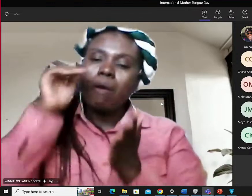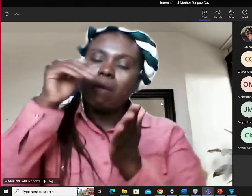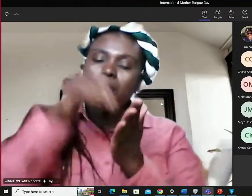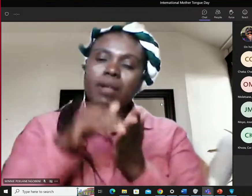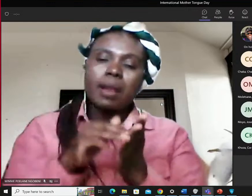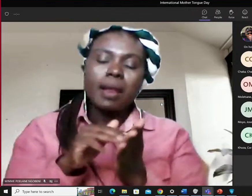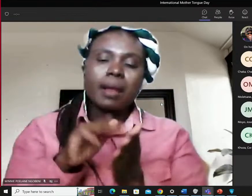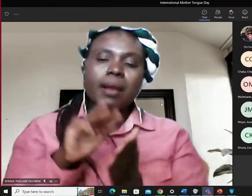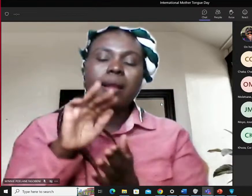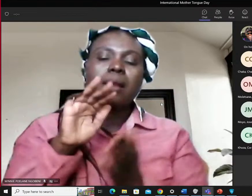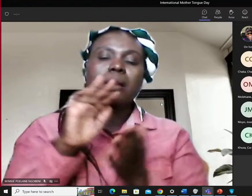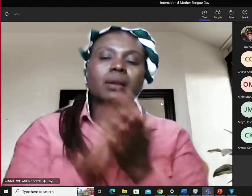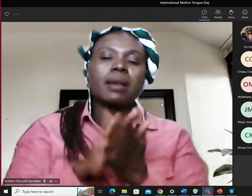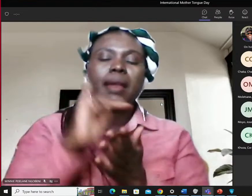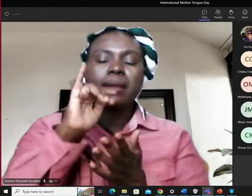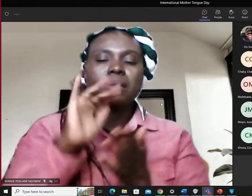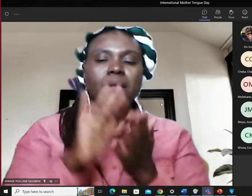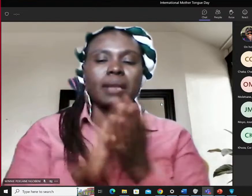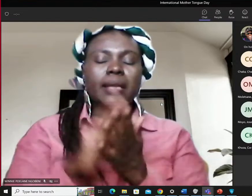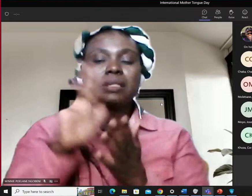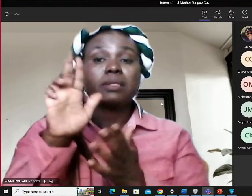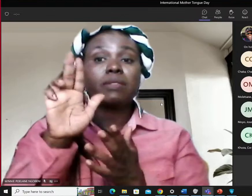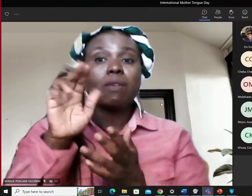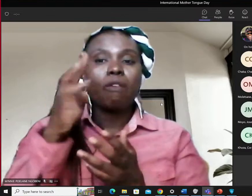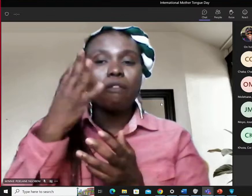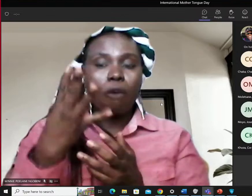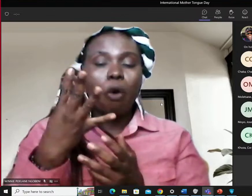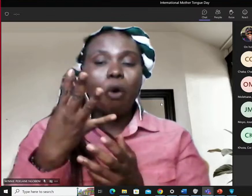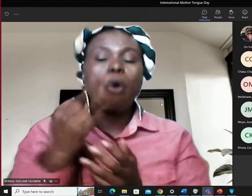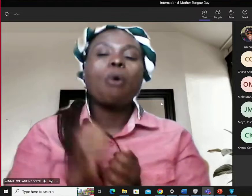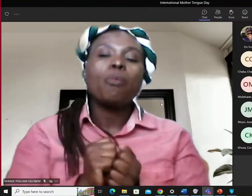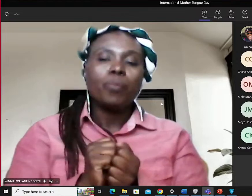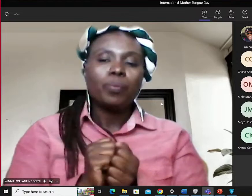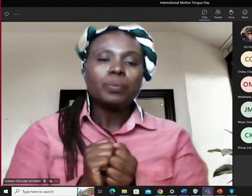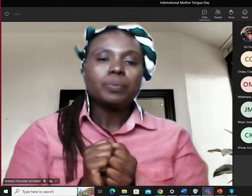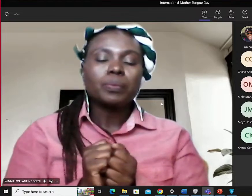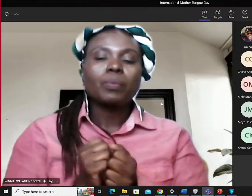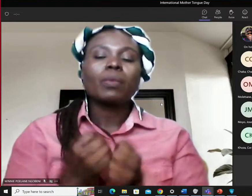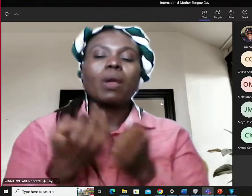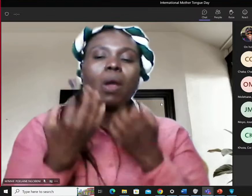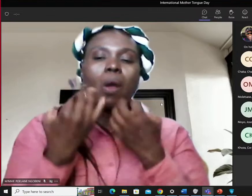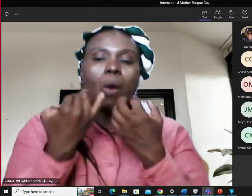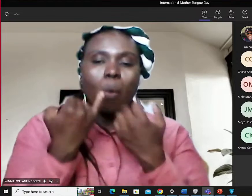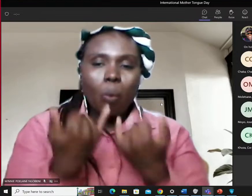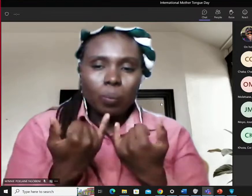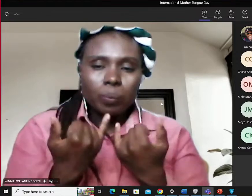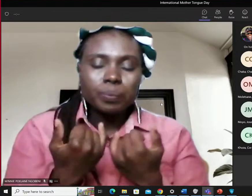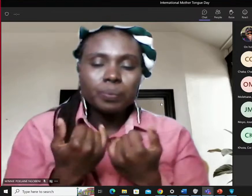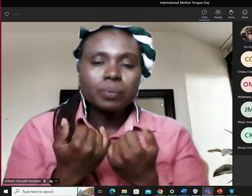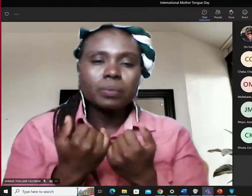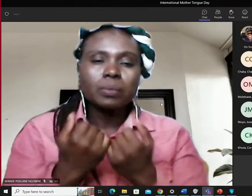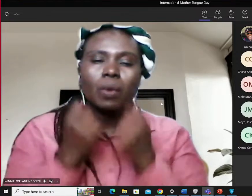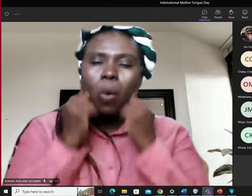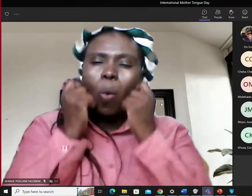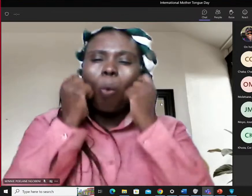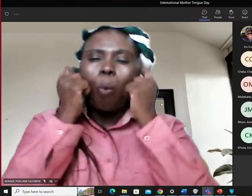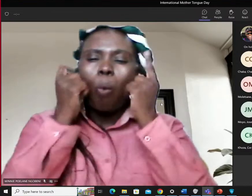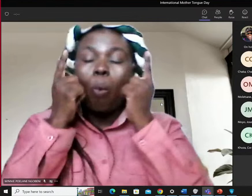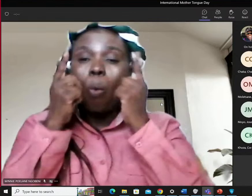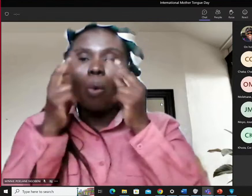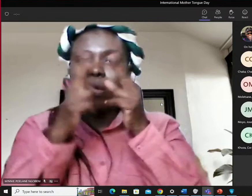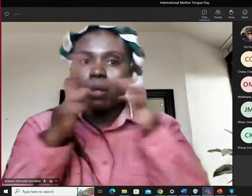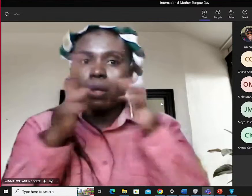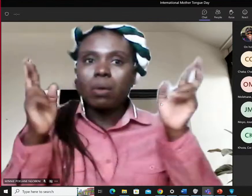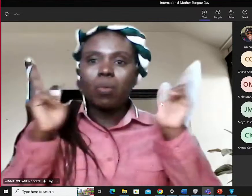1994, 2 deaf were discovered locked up in a room by their parents.